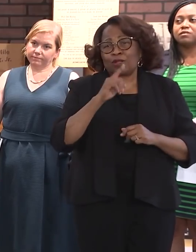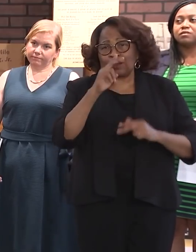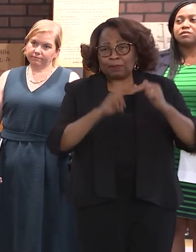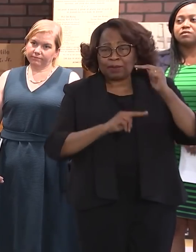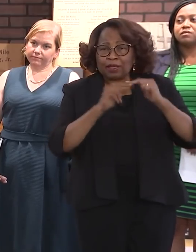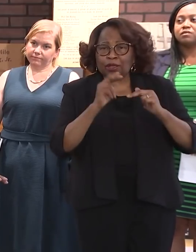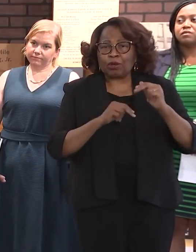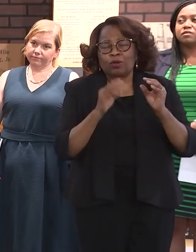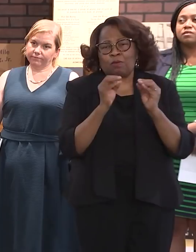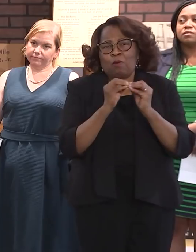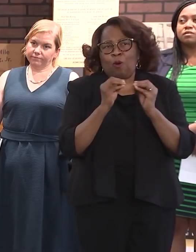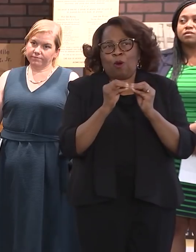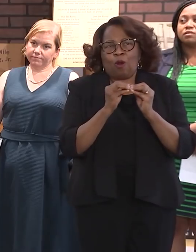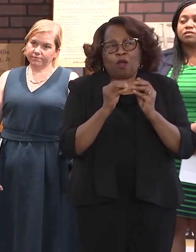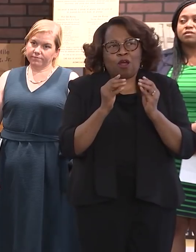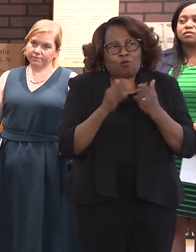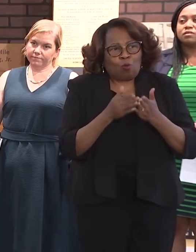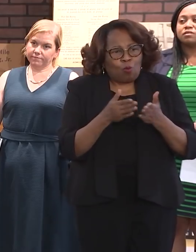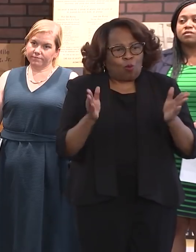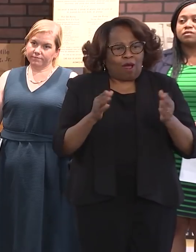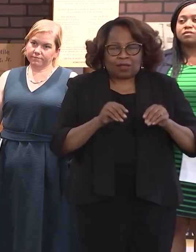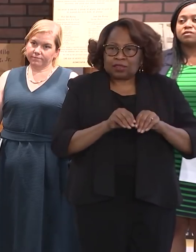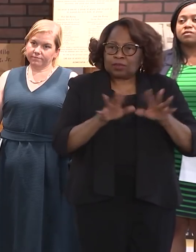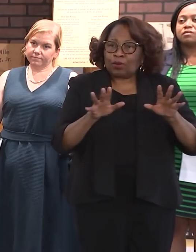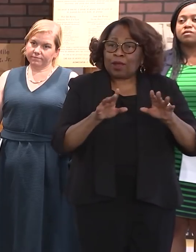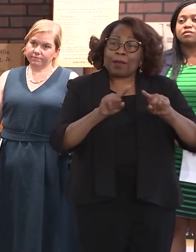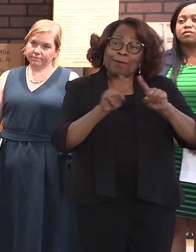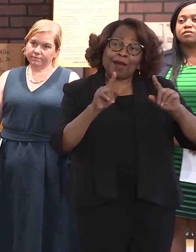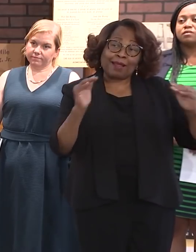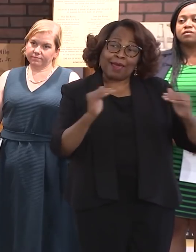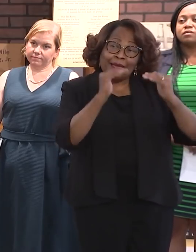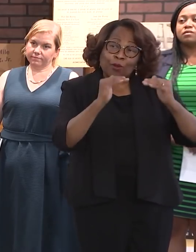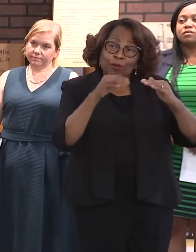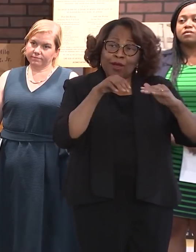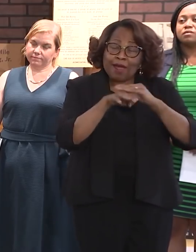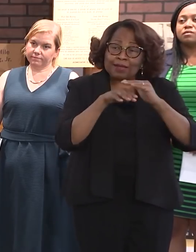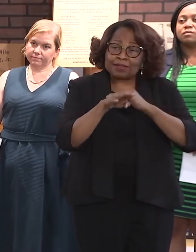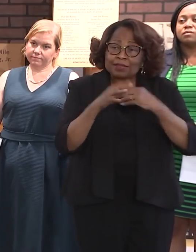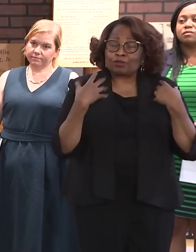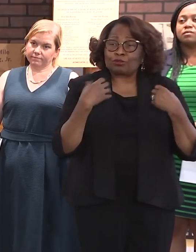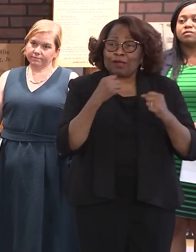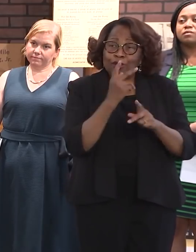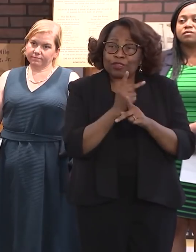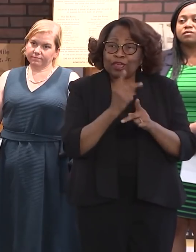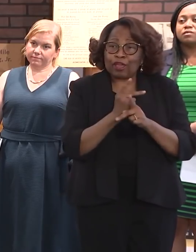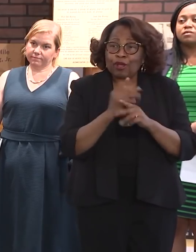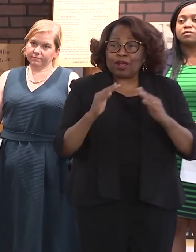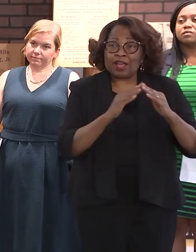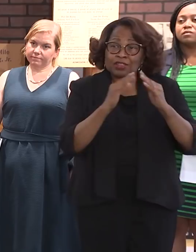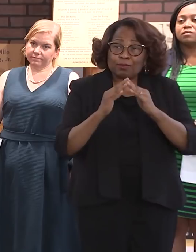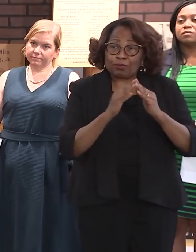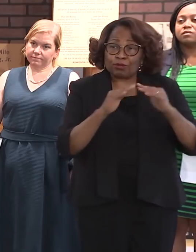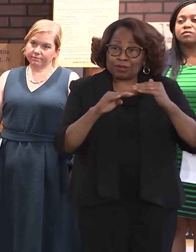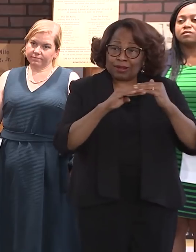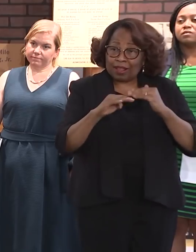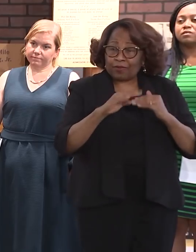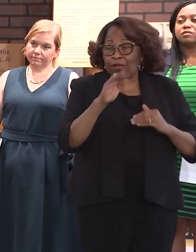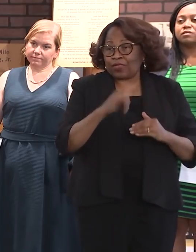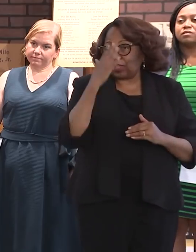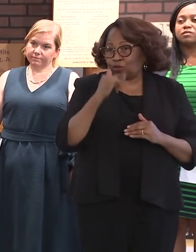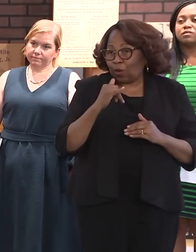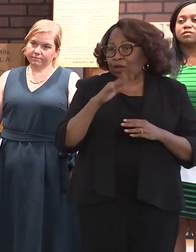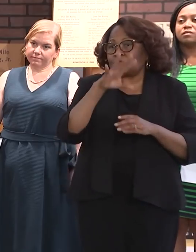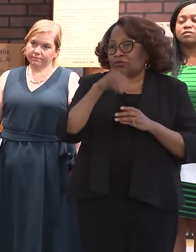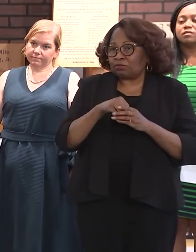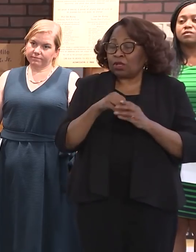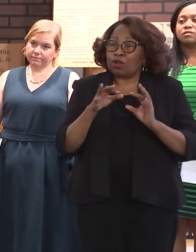build much more widespread but equitable access to healthcare at the community-based level. That's why we've leaned into